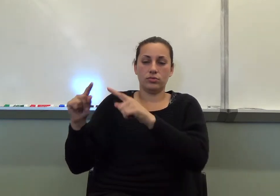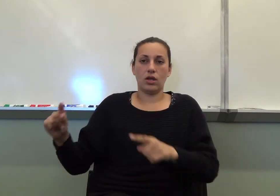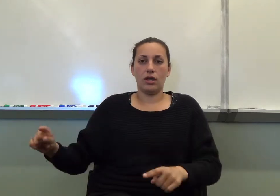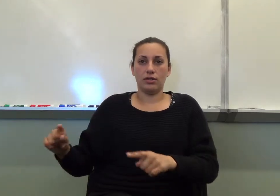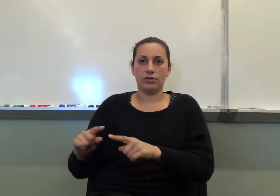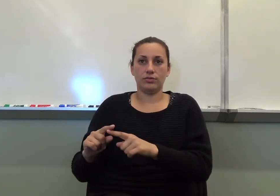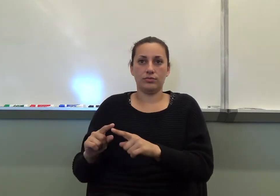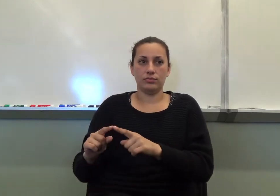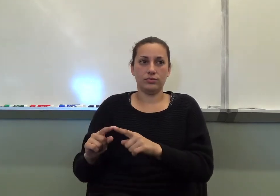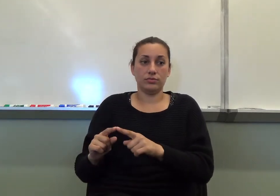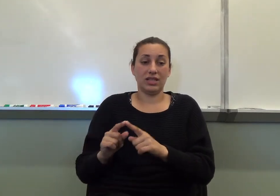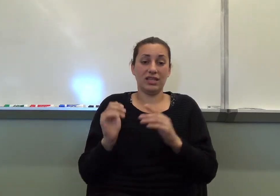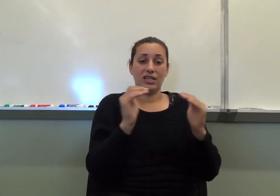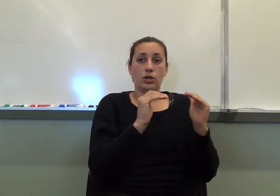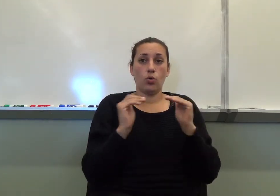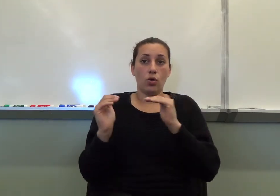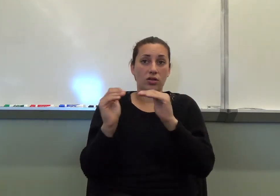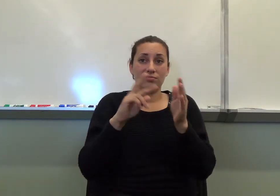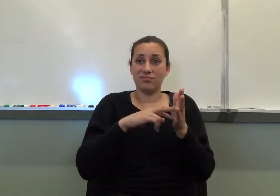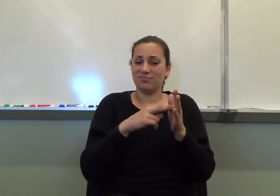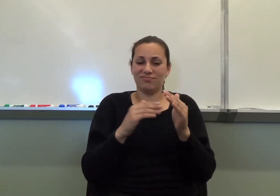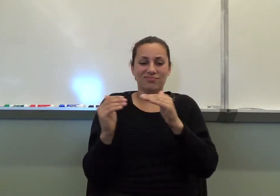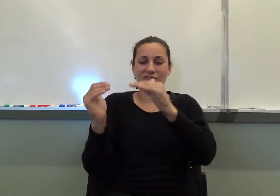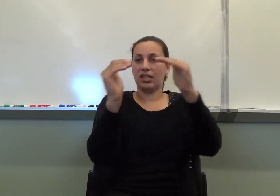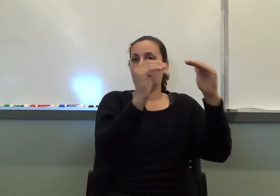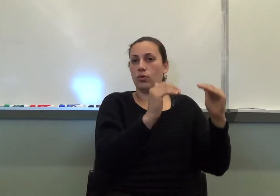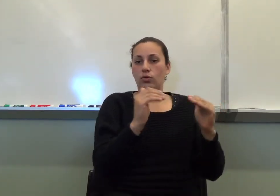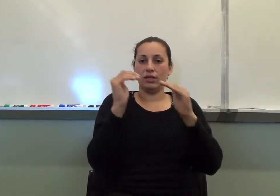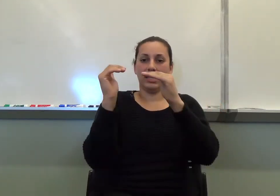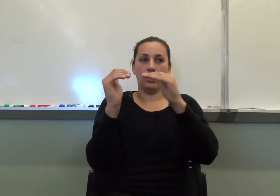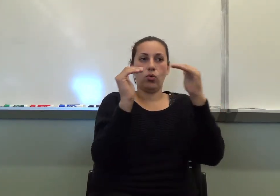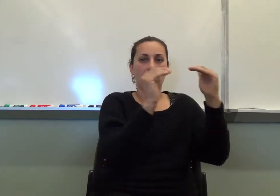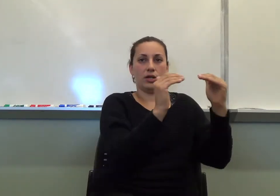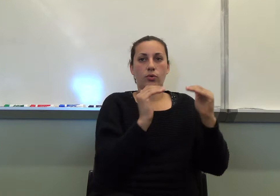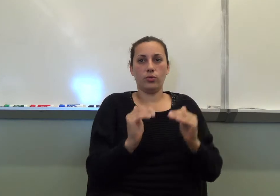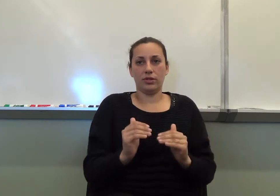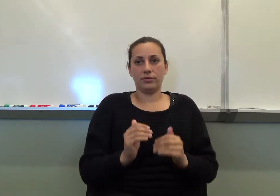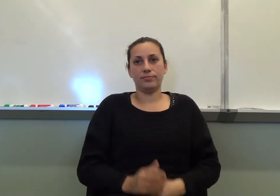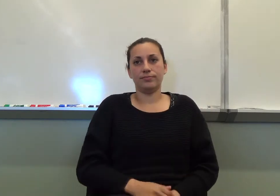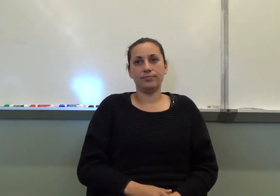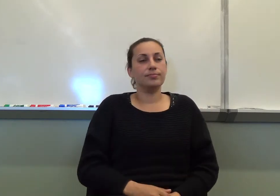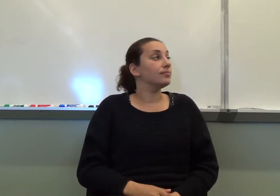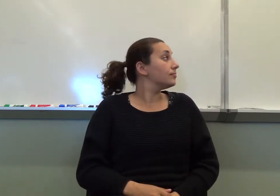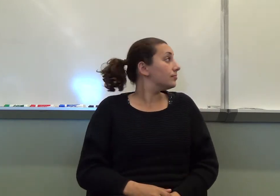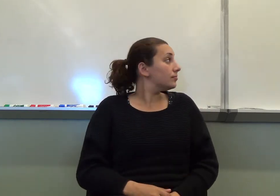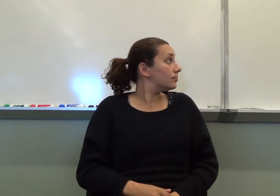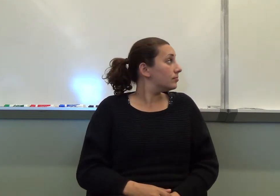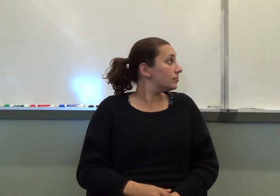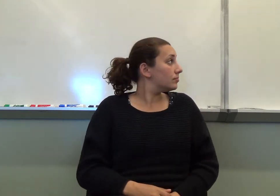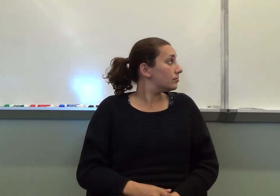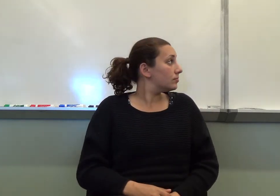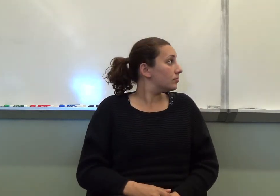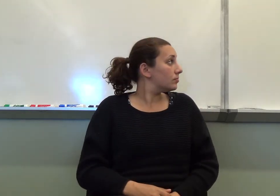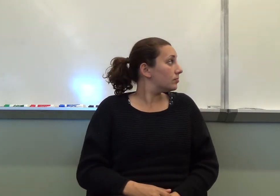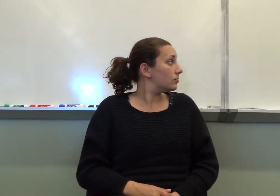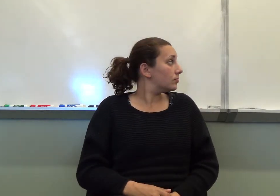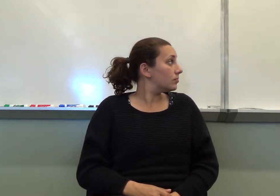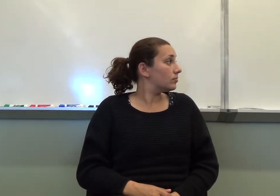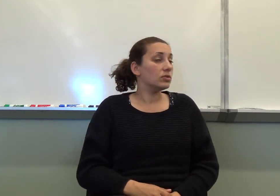An equilateral simply means three identical sides, all sides equal length. So very often books will put a little tick mark on the side